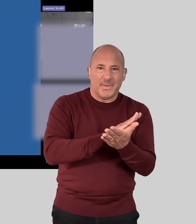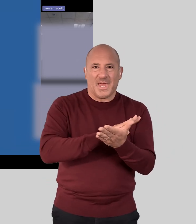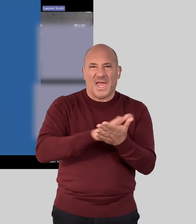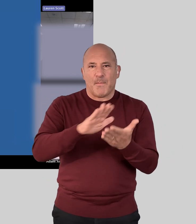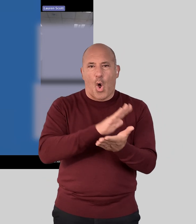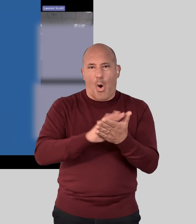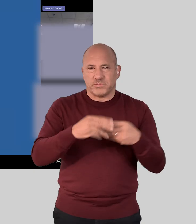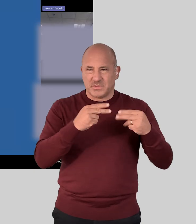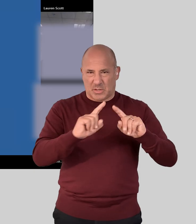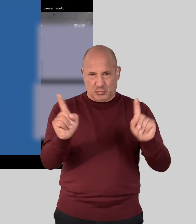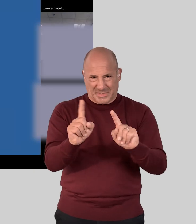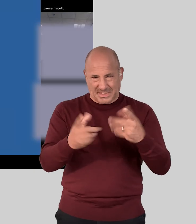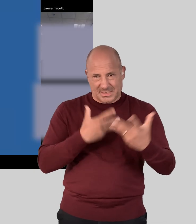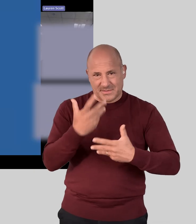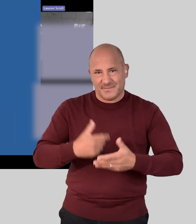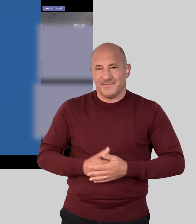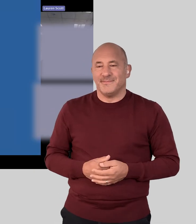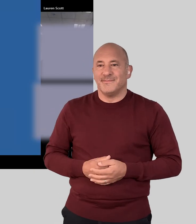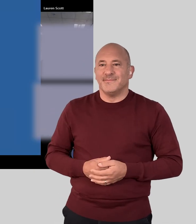real hip hop dance is.